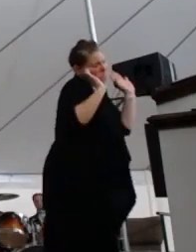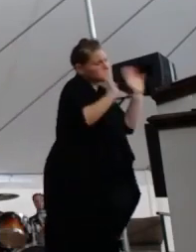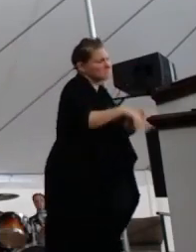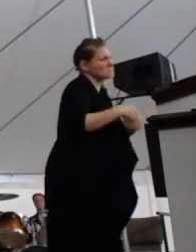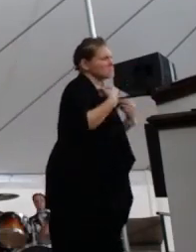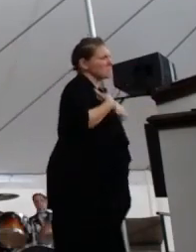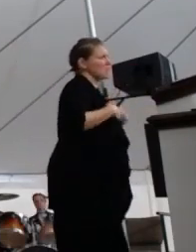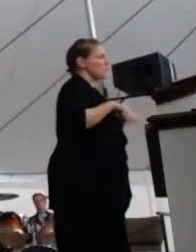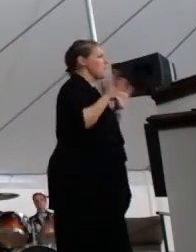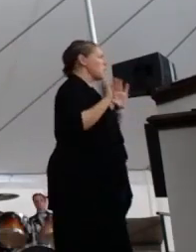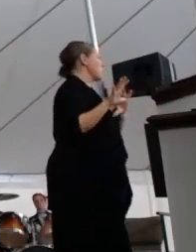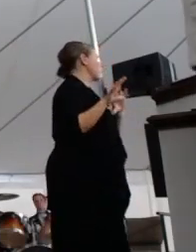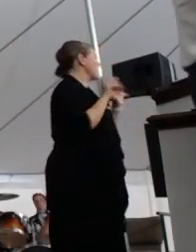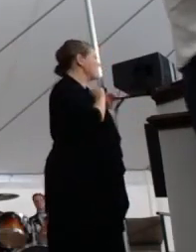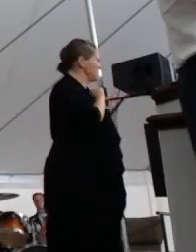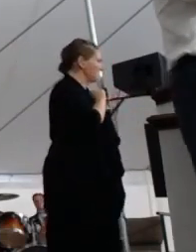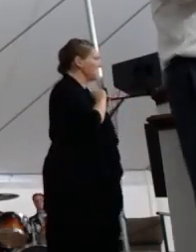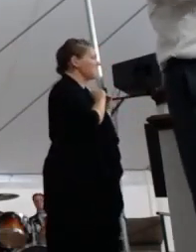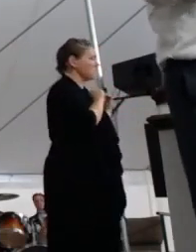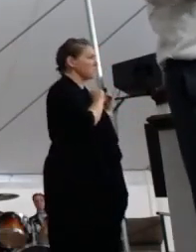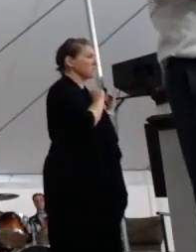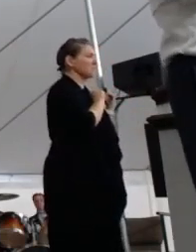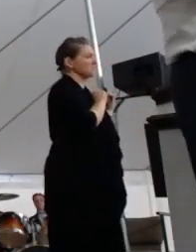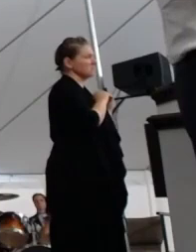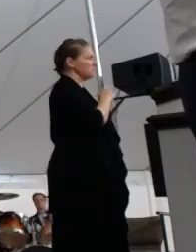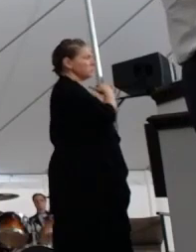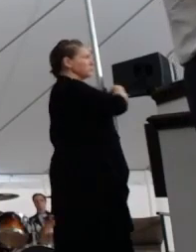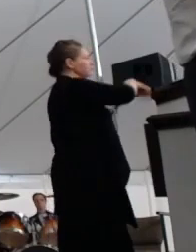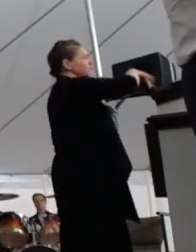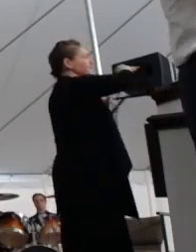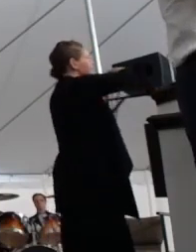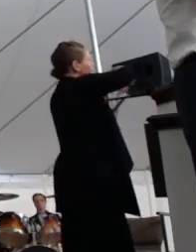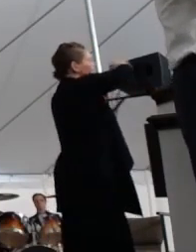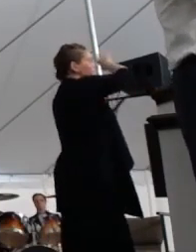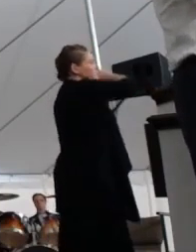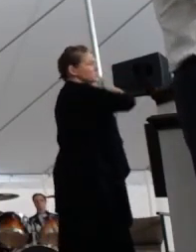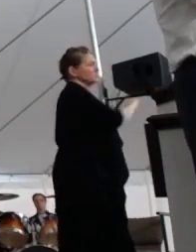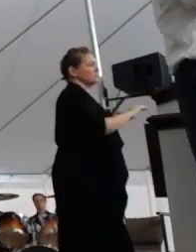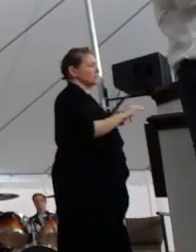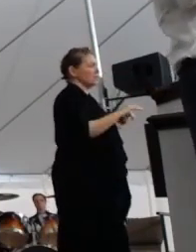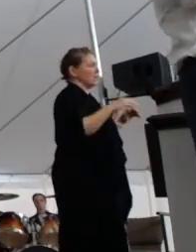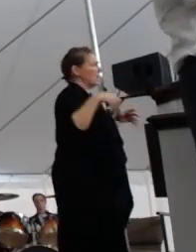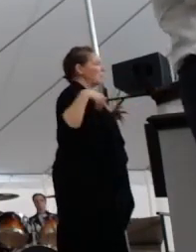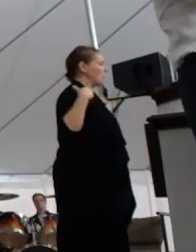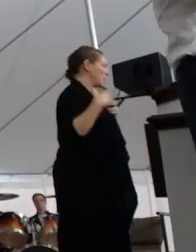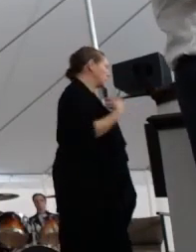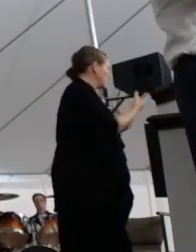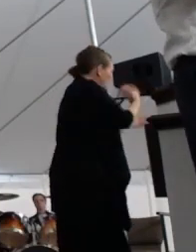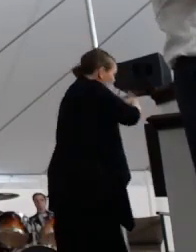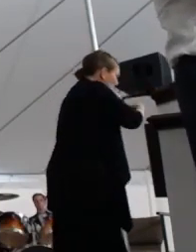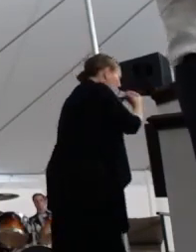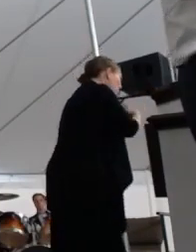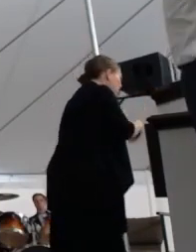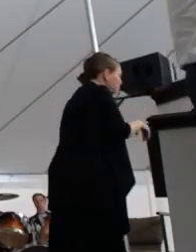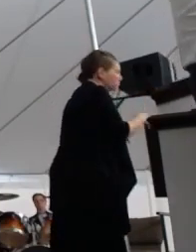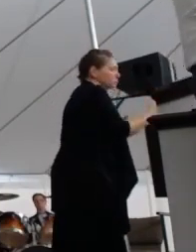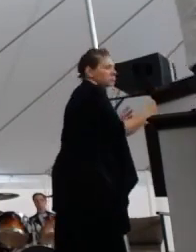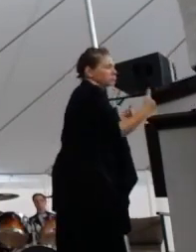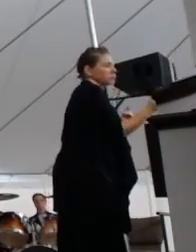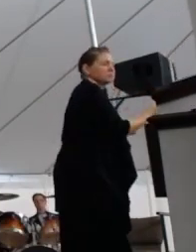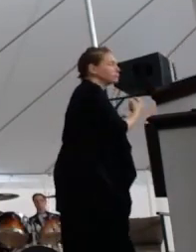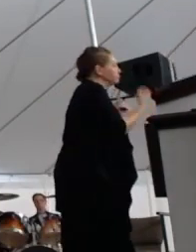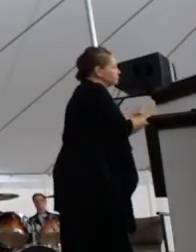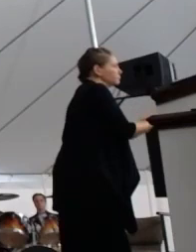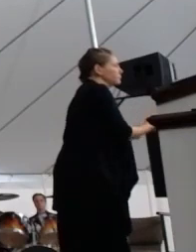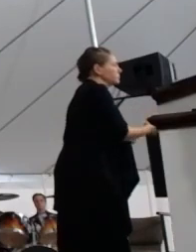they backed away from her and they began to do their own things. And she watched as they began to eat, and as food began to fall where they were